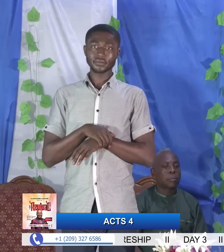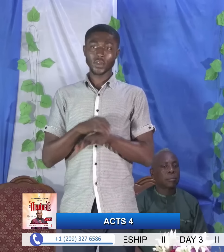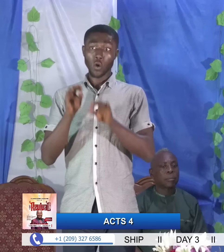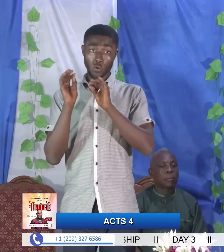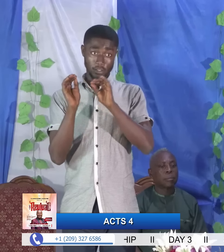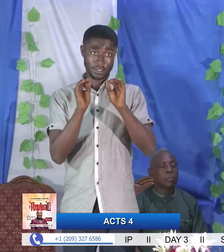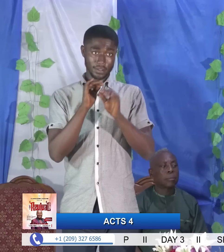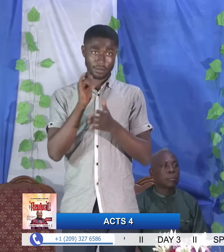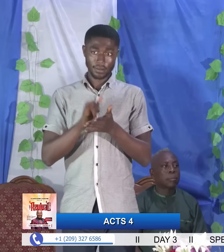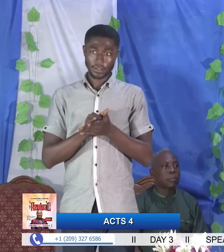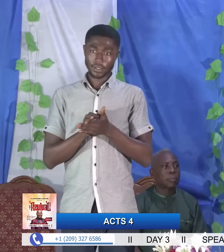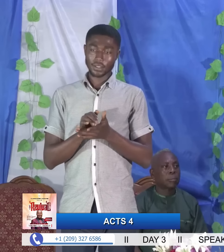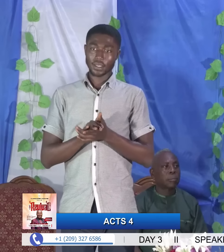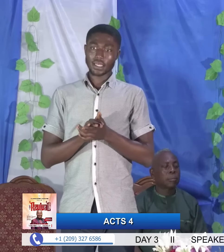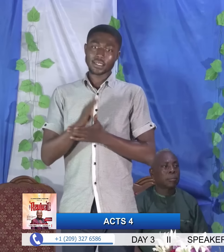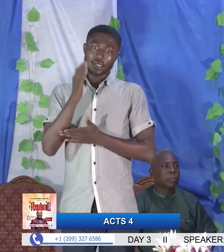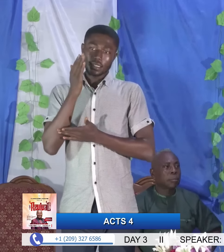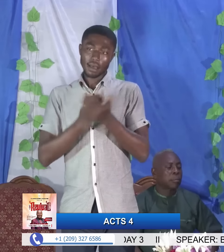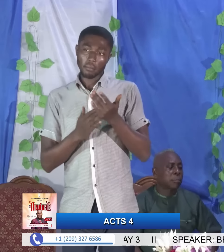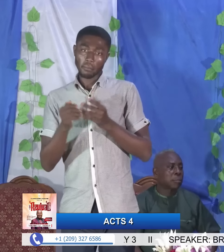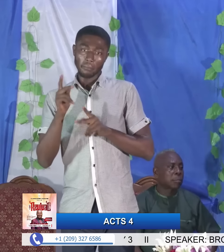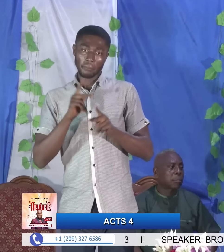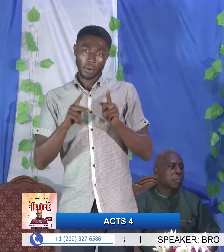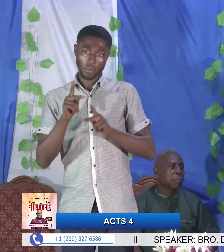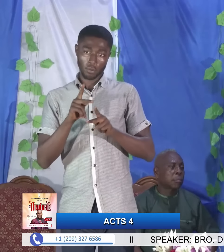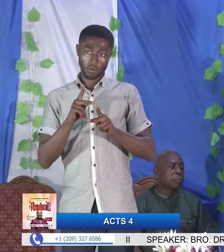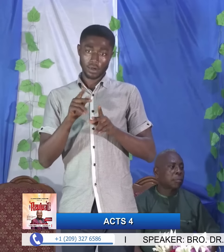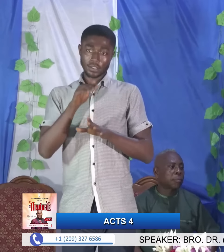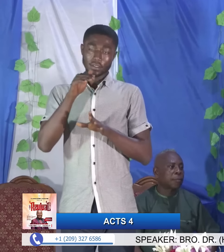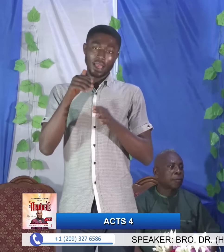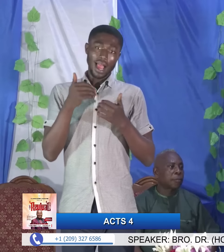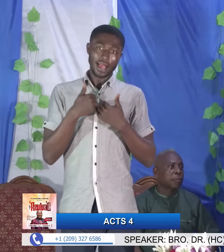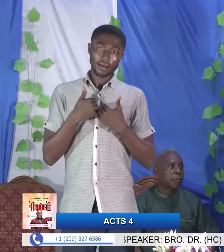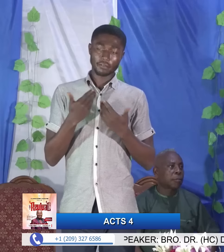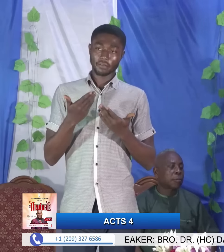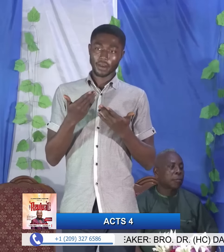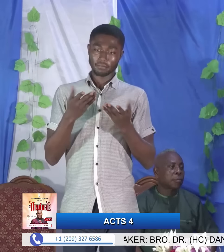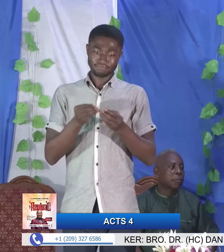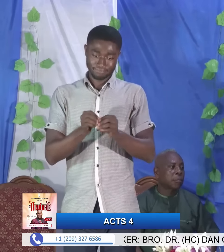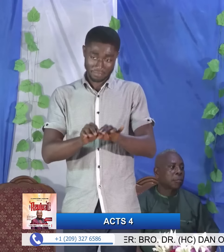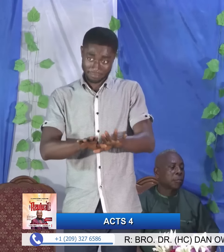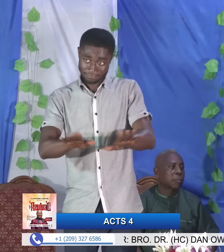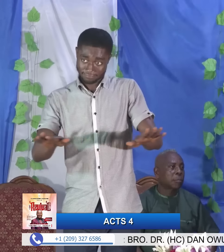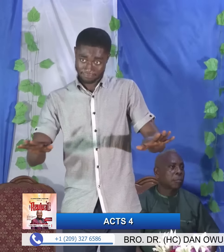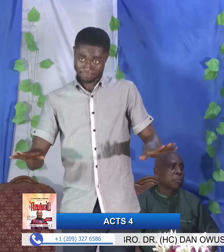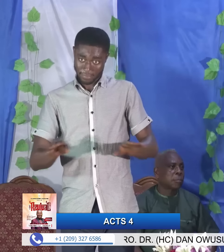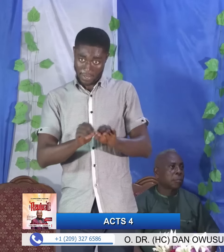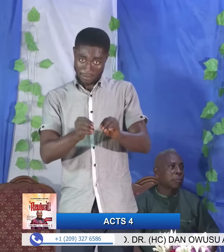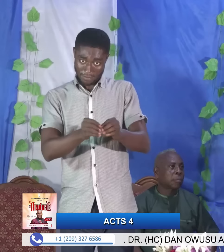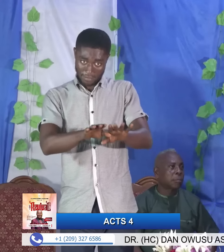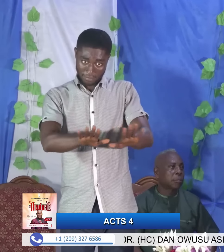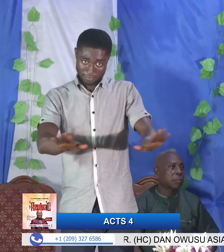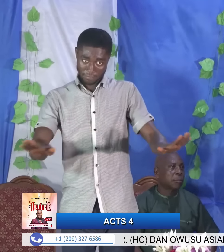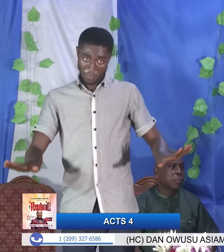yenuanom binum ana omo wo ensase asase a yesi so dan plots of